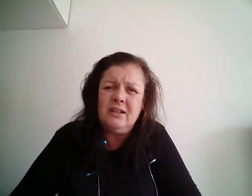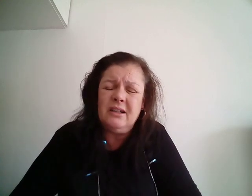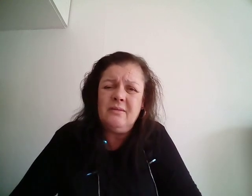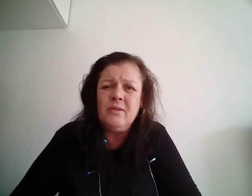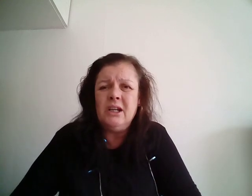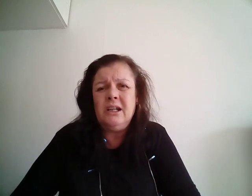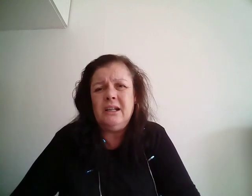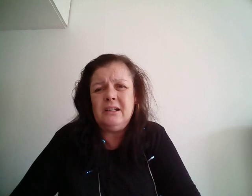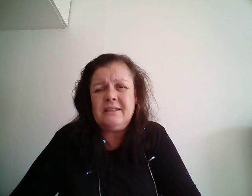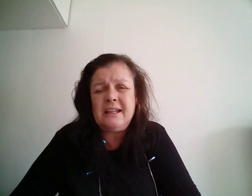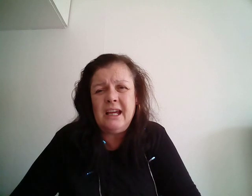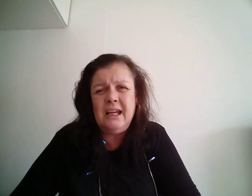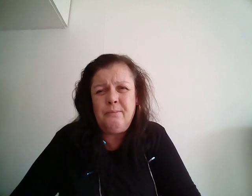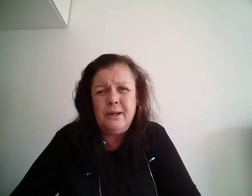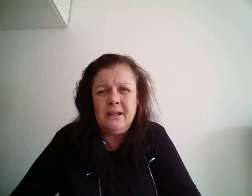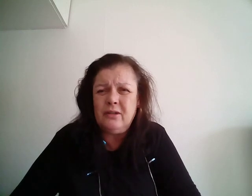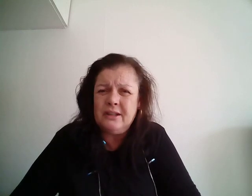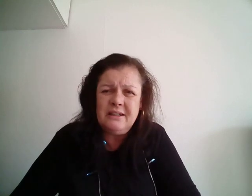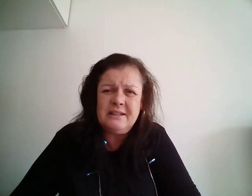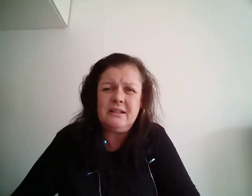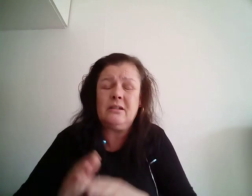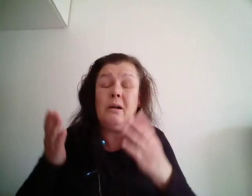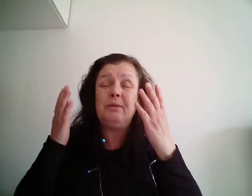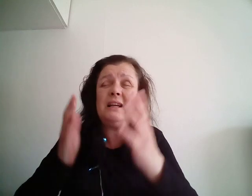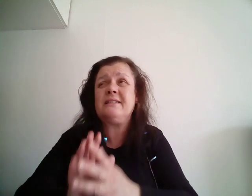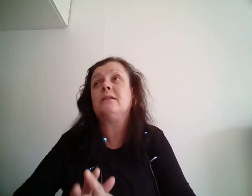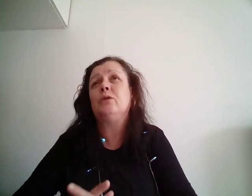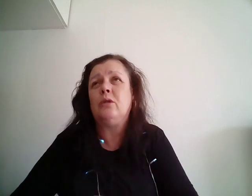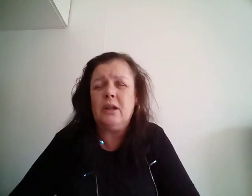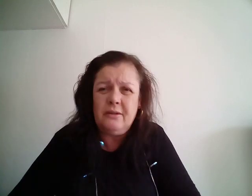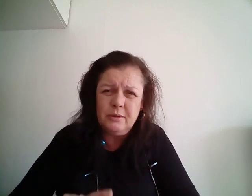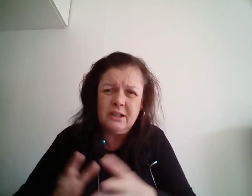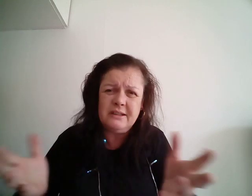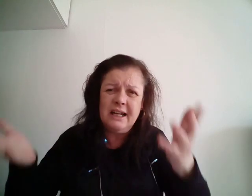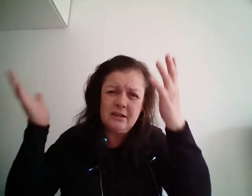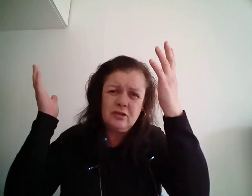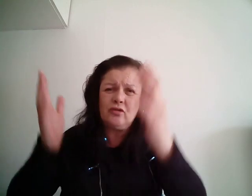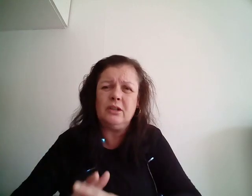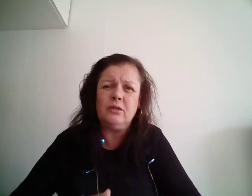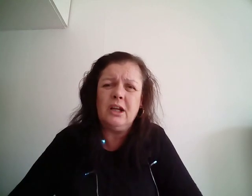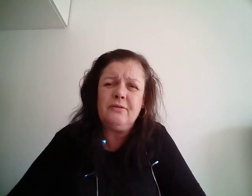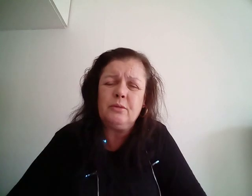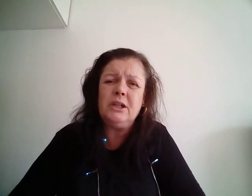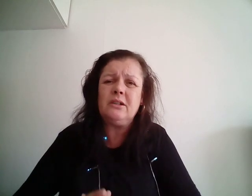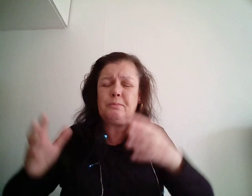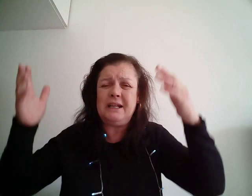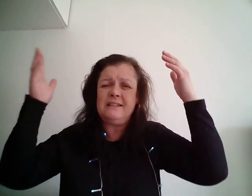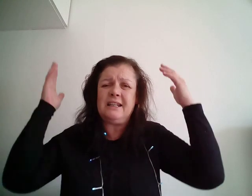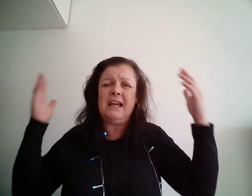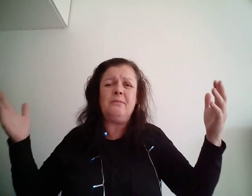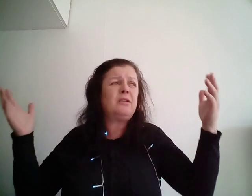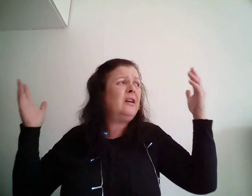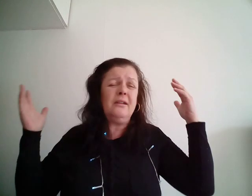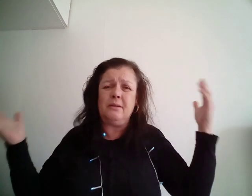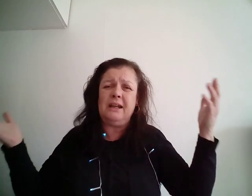know, to keep others, God bless them, all over the world, in our country and all over the world, please to keep them in